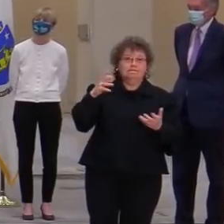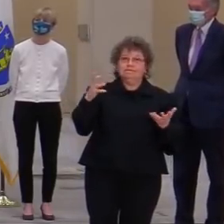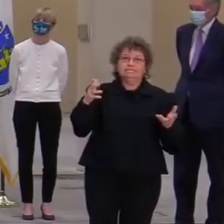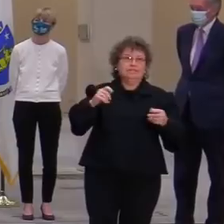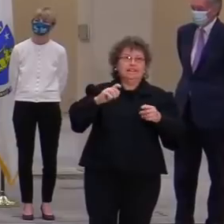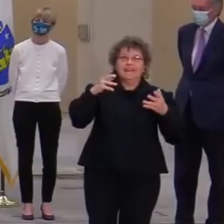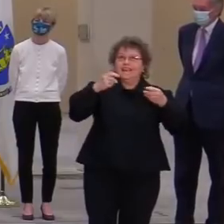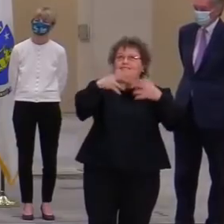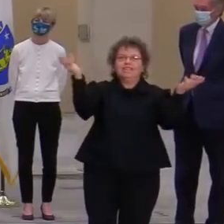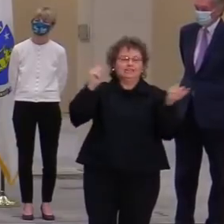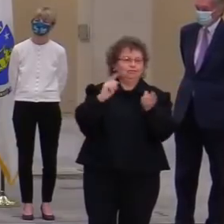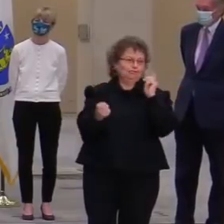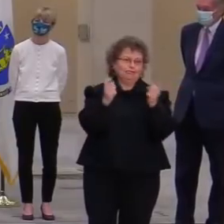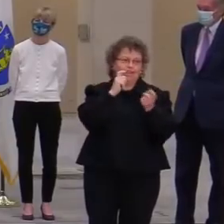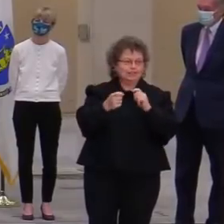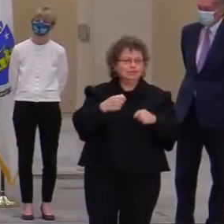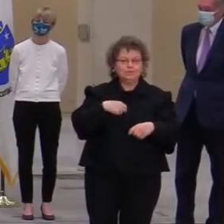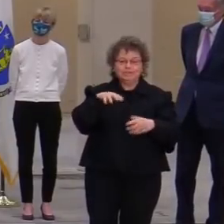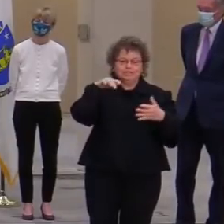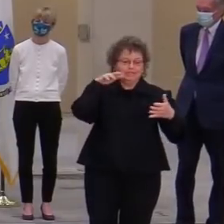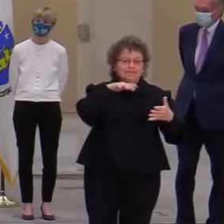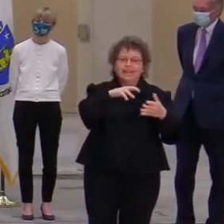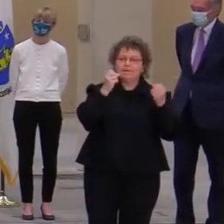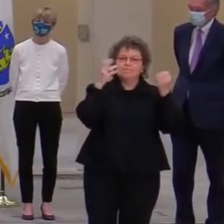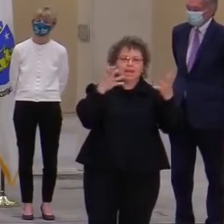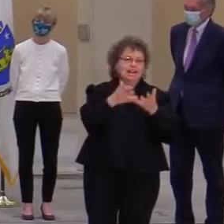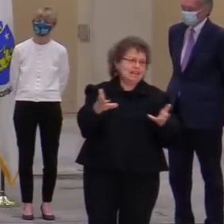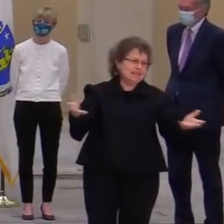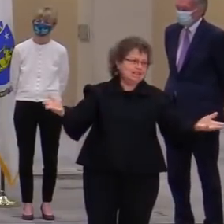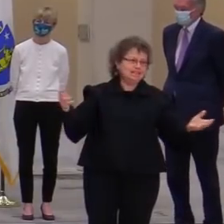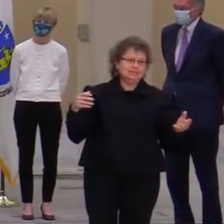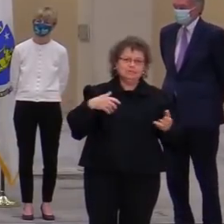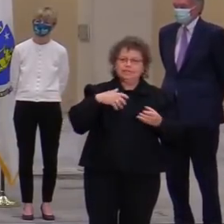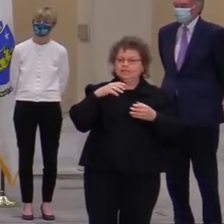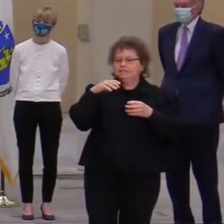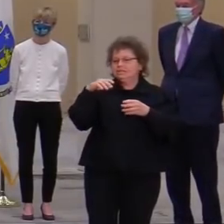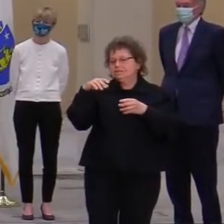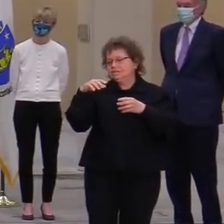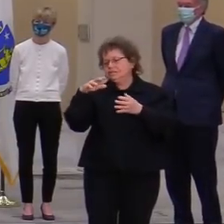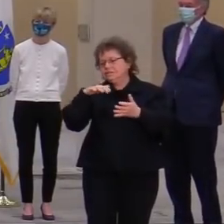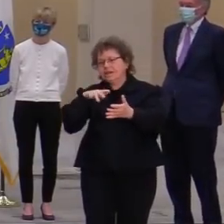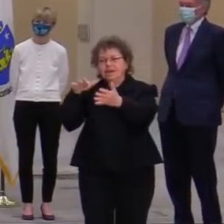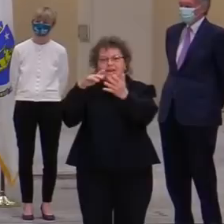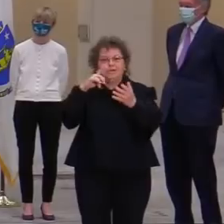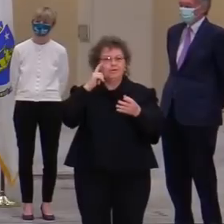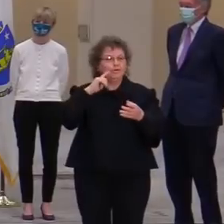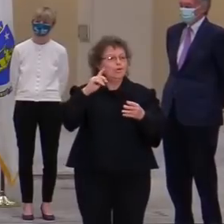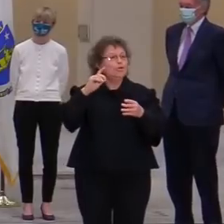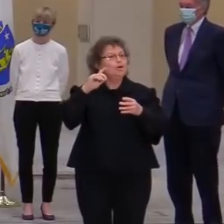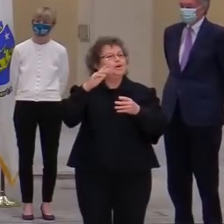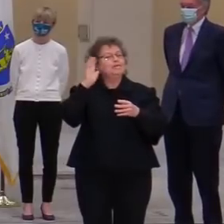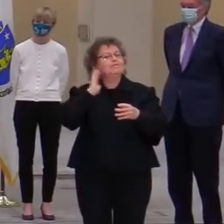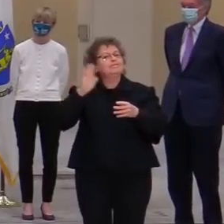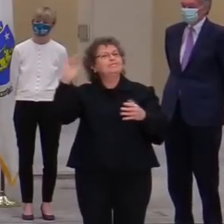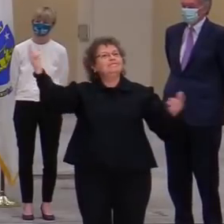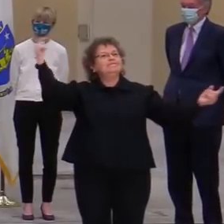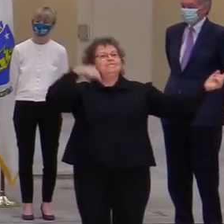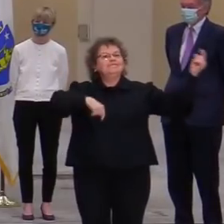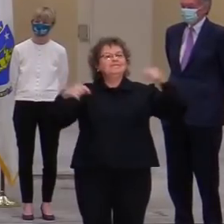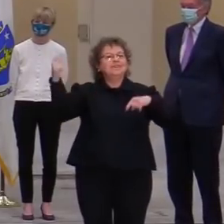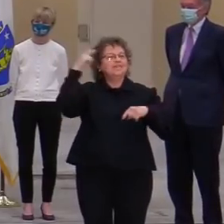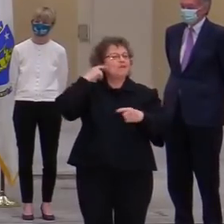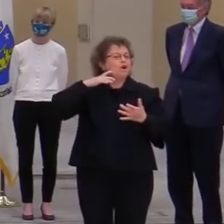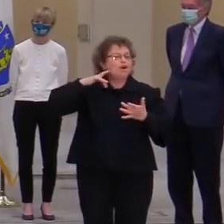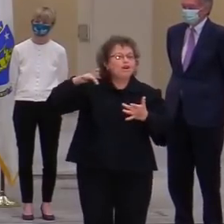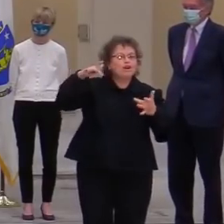study a bunch of things, including the whole question about business tourism, which, as we all know, has been a huge part of our